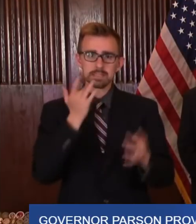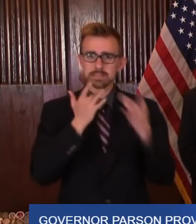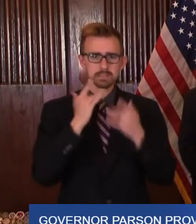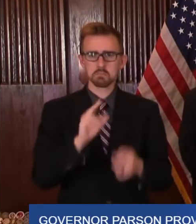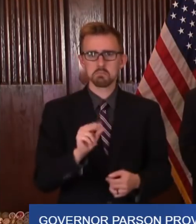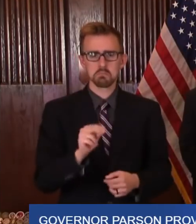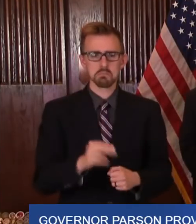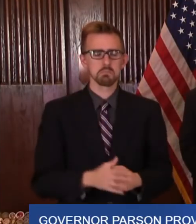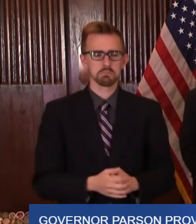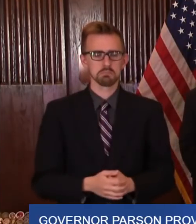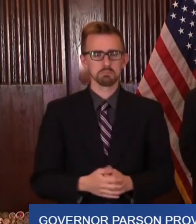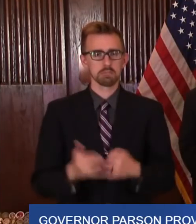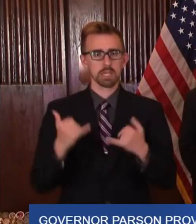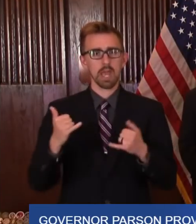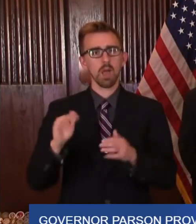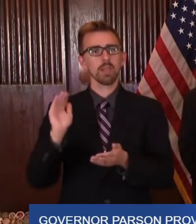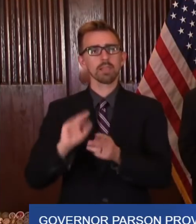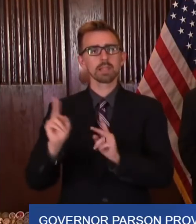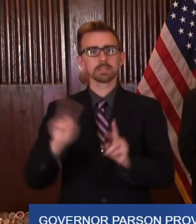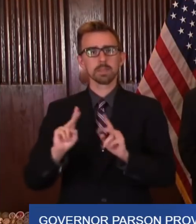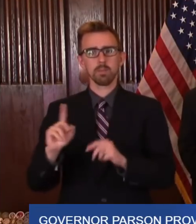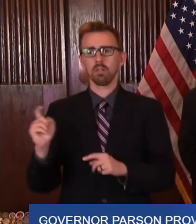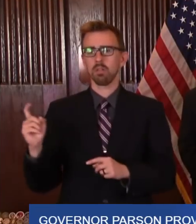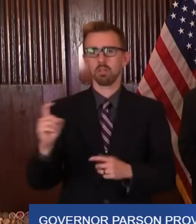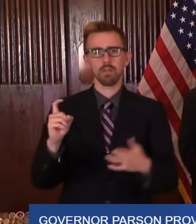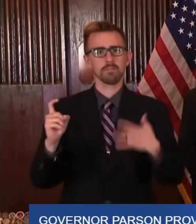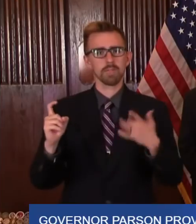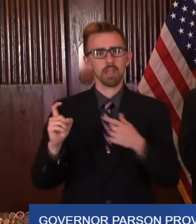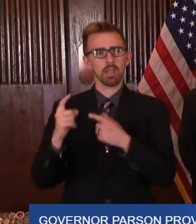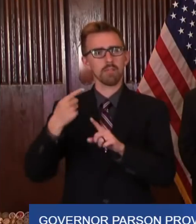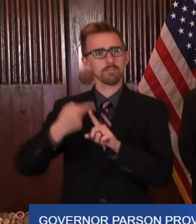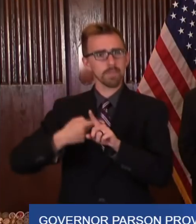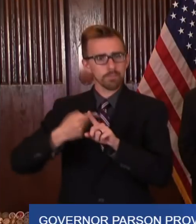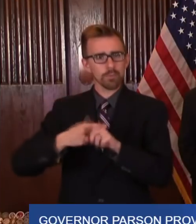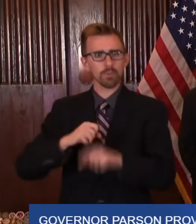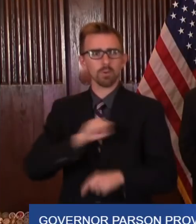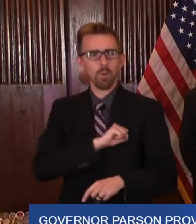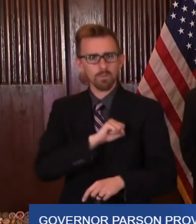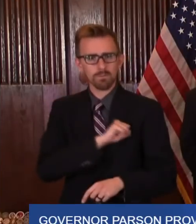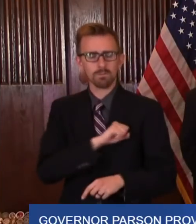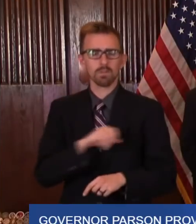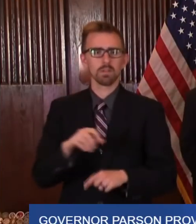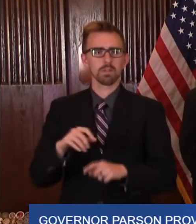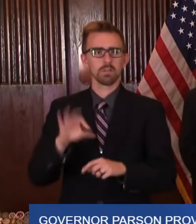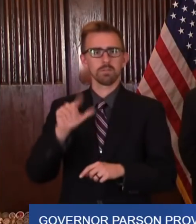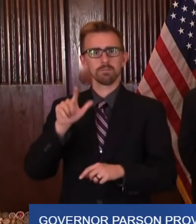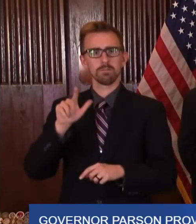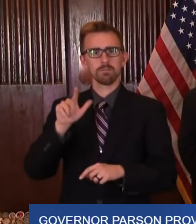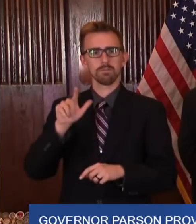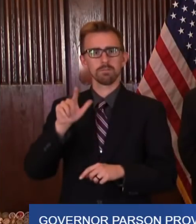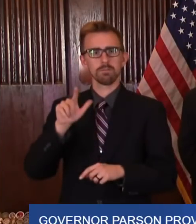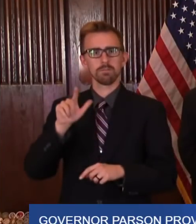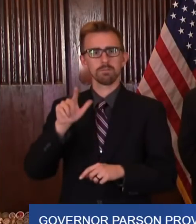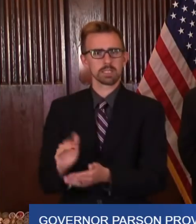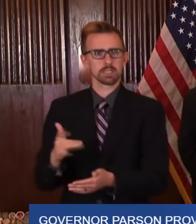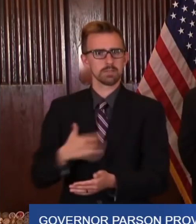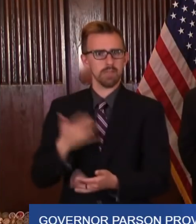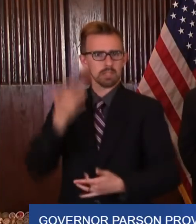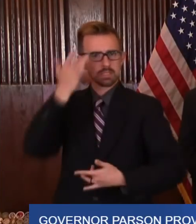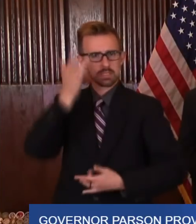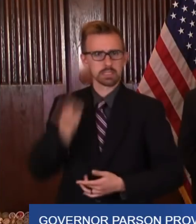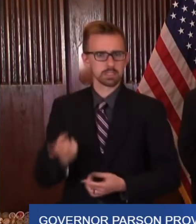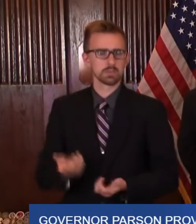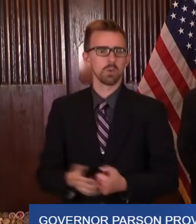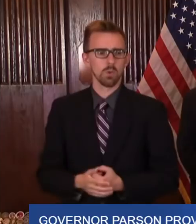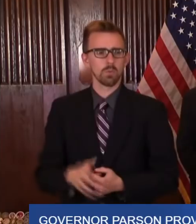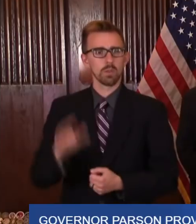that, in fact, there are just less people walking around who are having fevers and coughs and have the flu and other things. So those 90% of tests